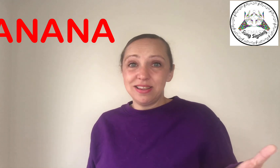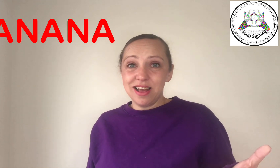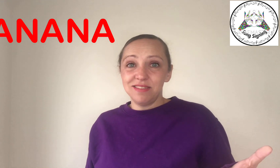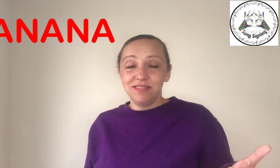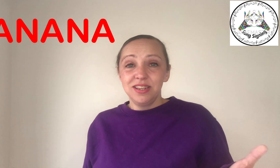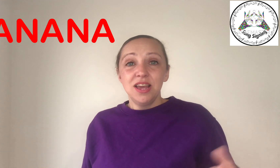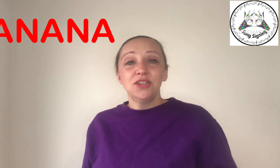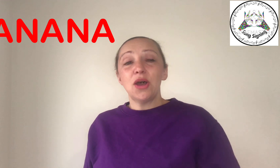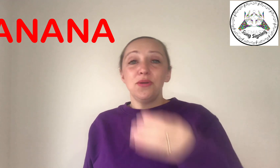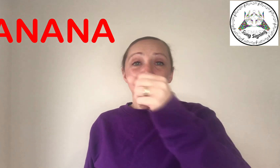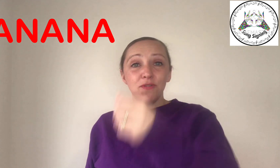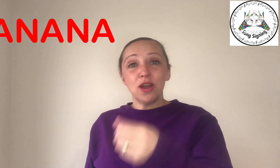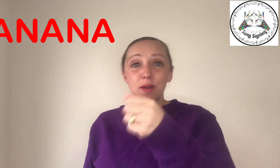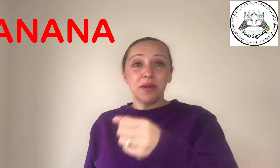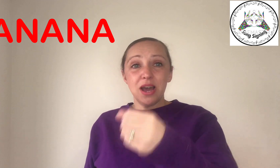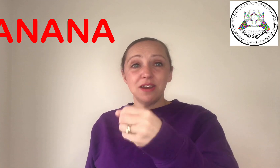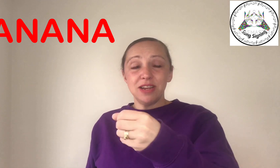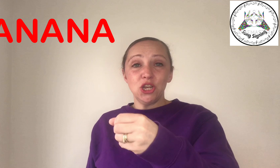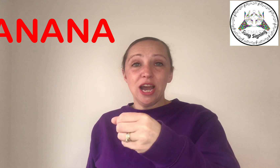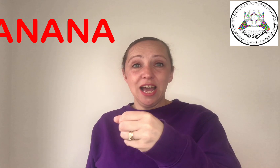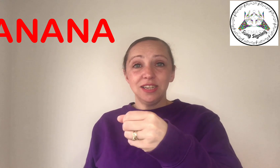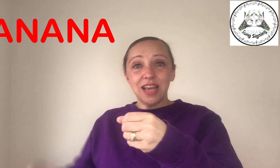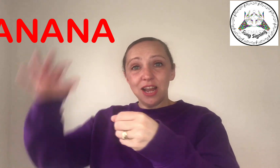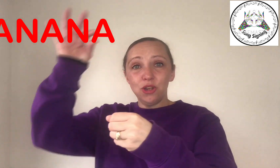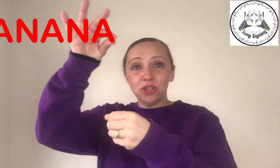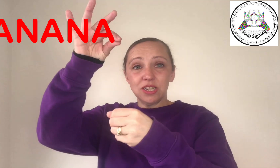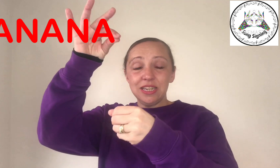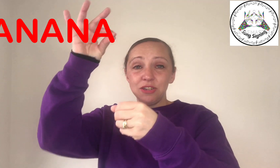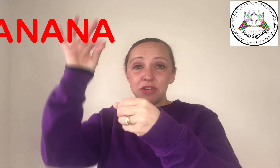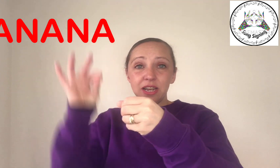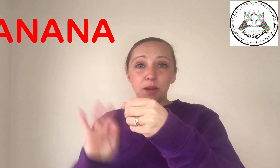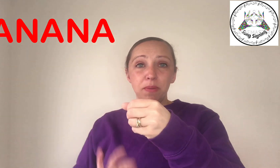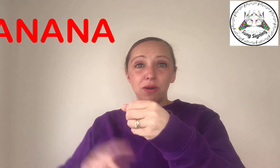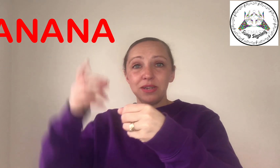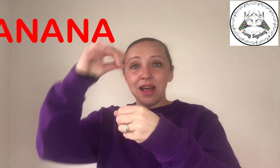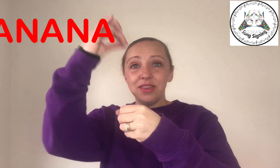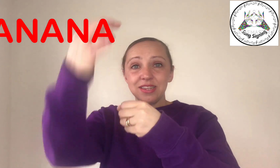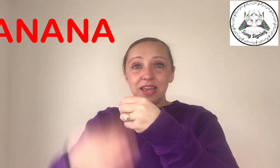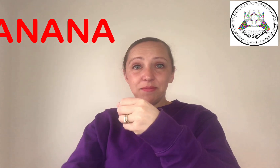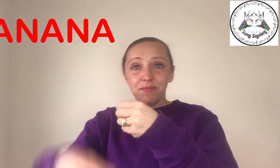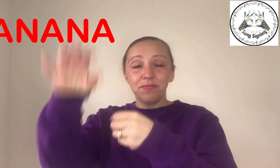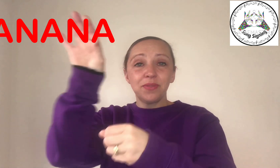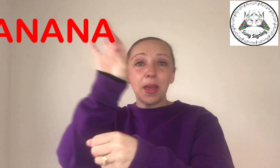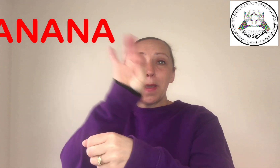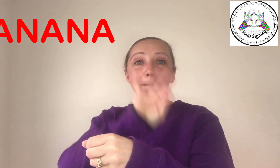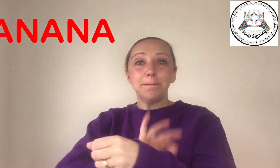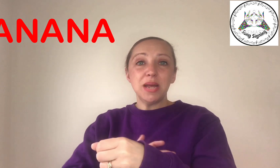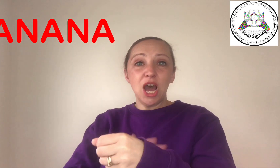BSL. So you've got your banana in your hand and you're just literally gonna peel down the skin. Banana.